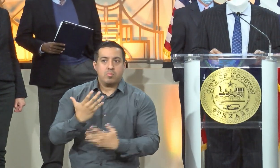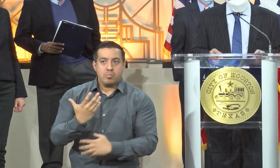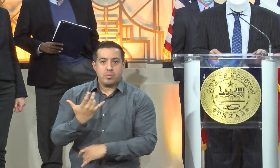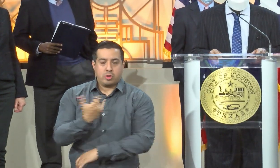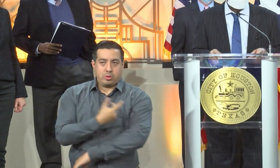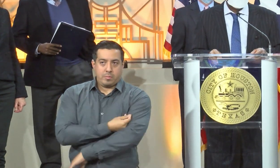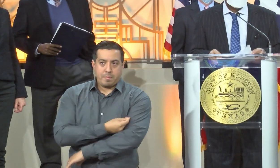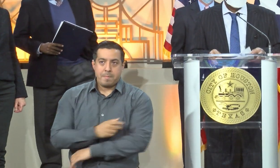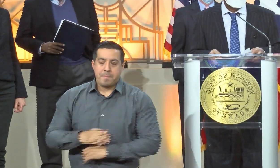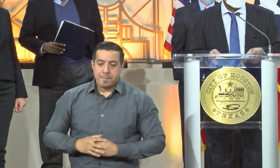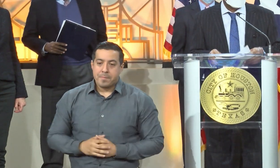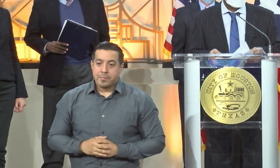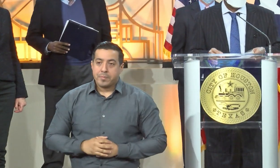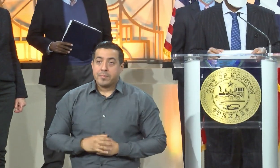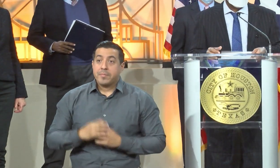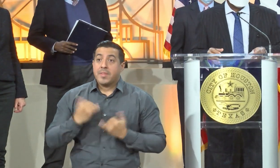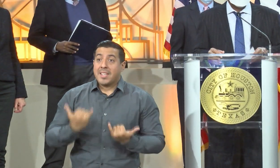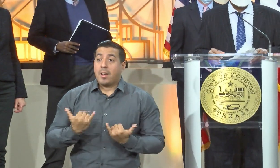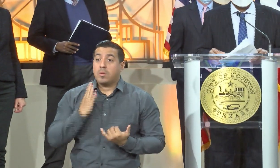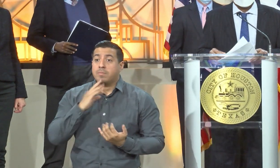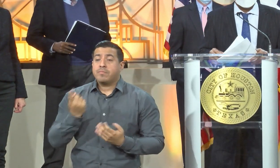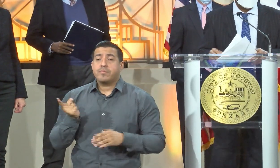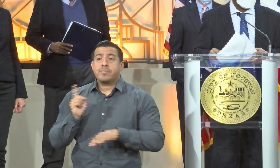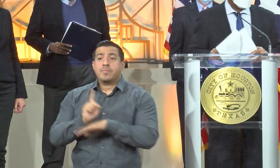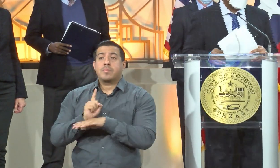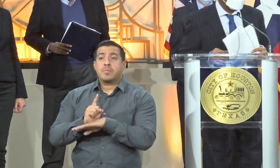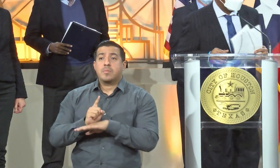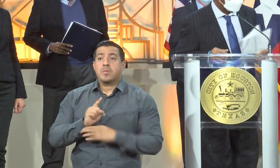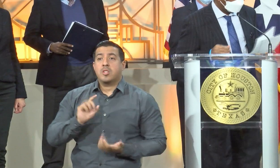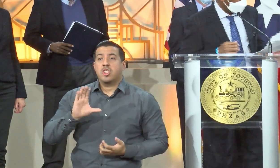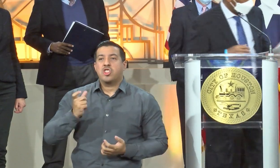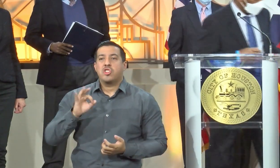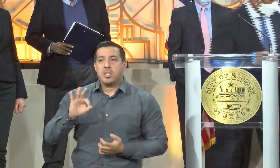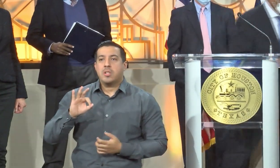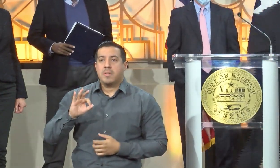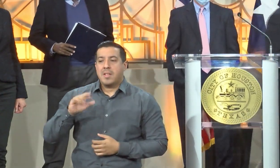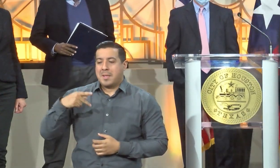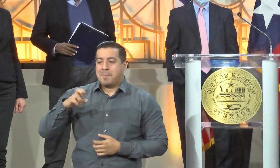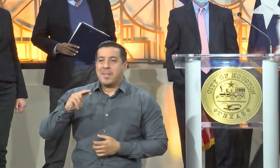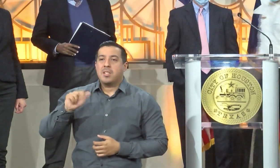take the vaccine. Now let me bring up Chief Pena from the Fire Department.